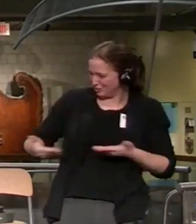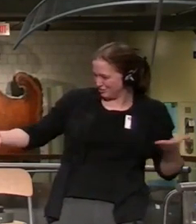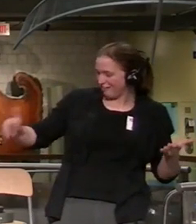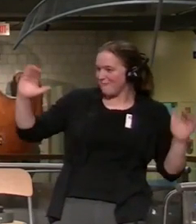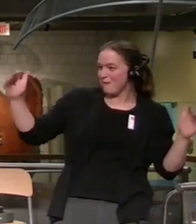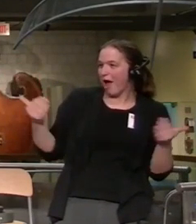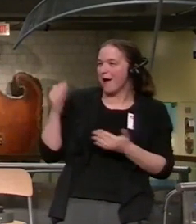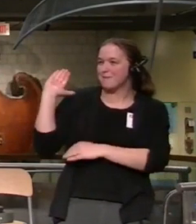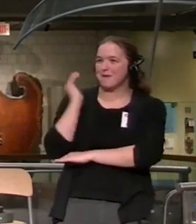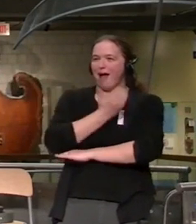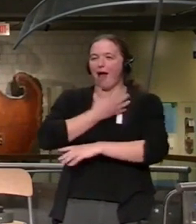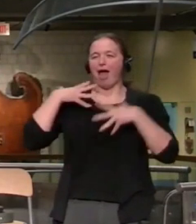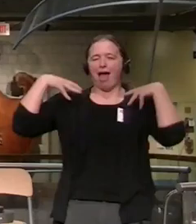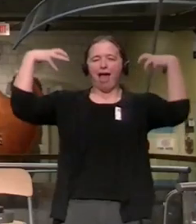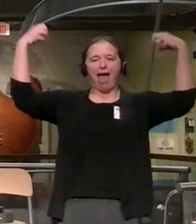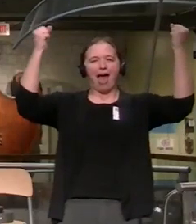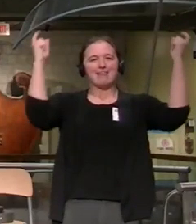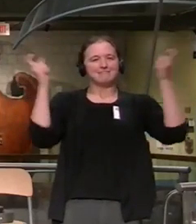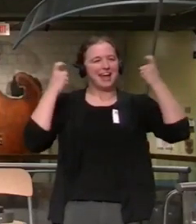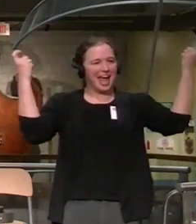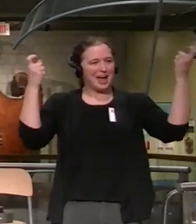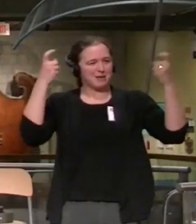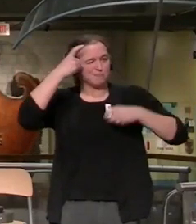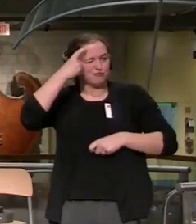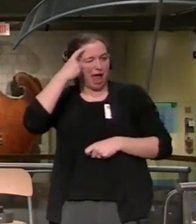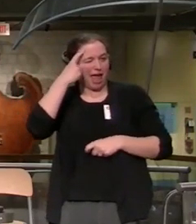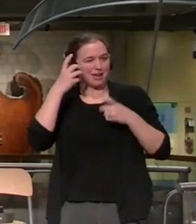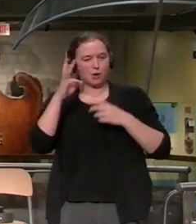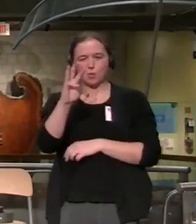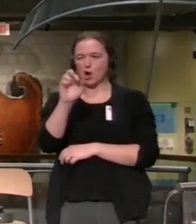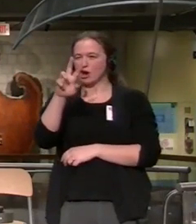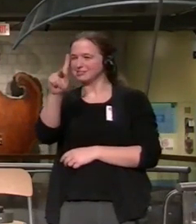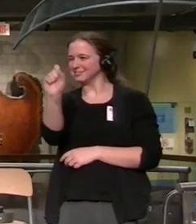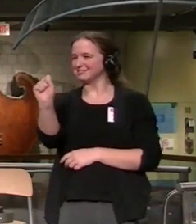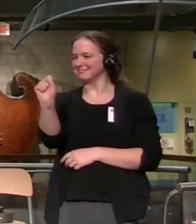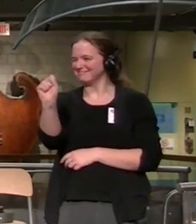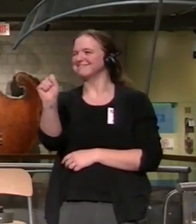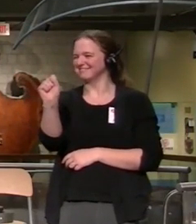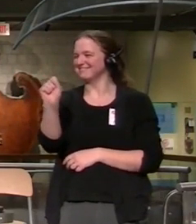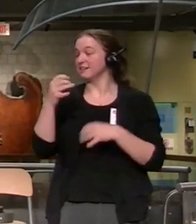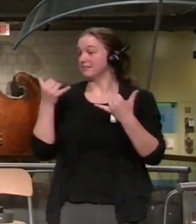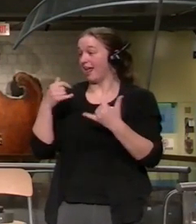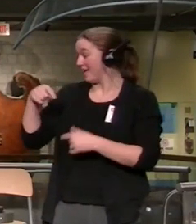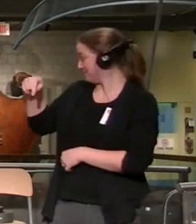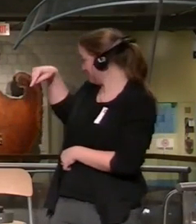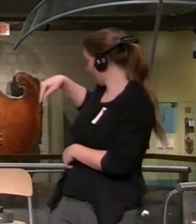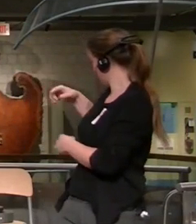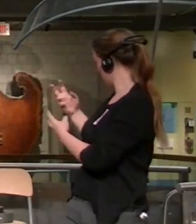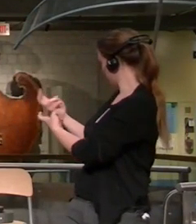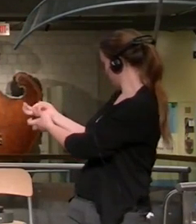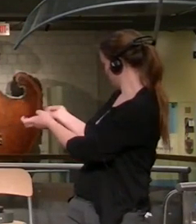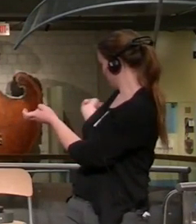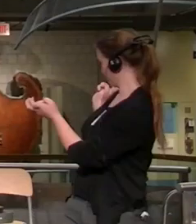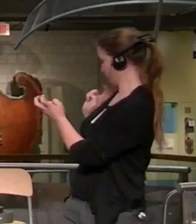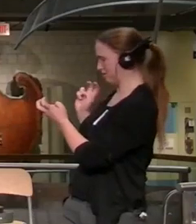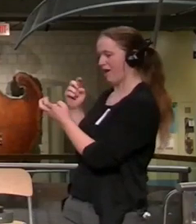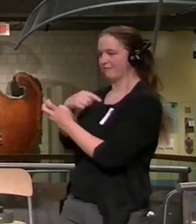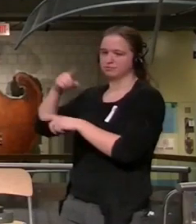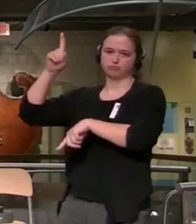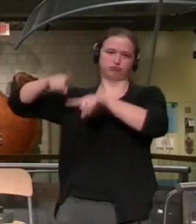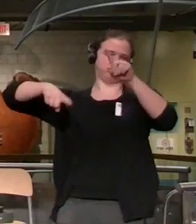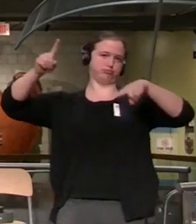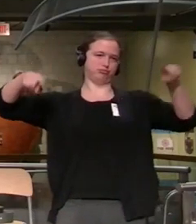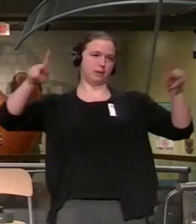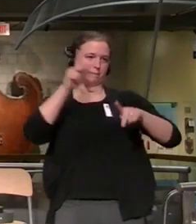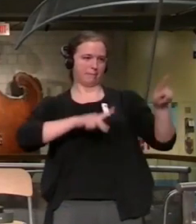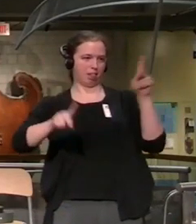our health fair, Brain Works. So today we have downstairs a variety of guests that